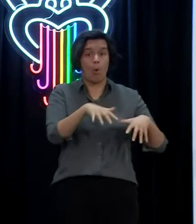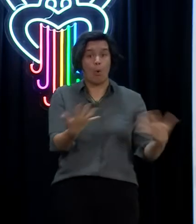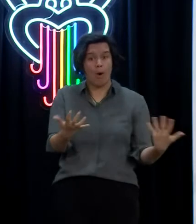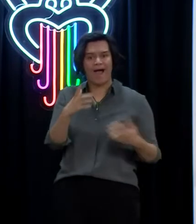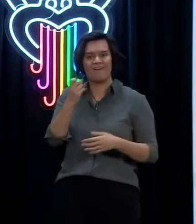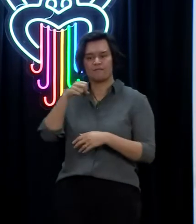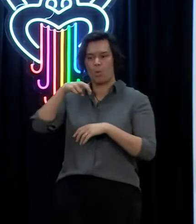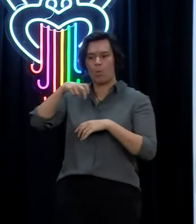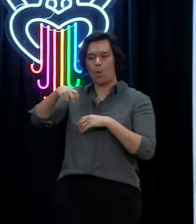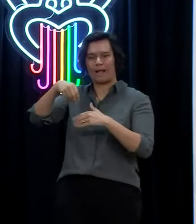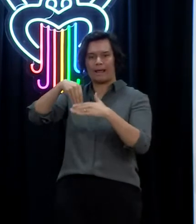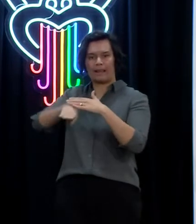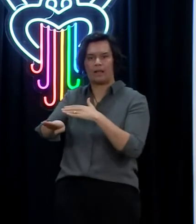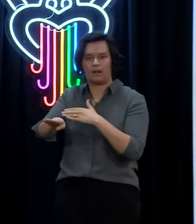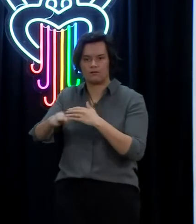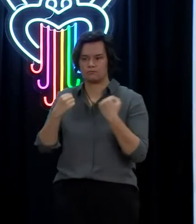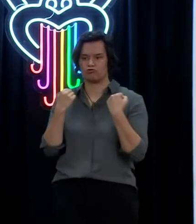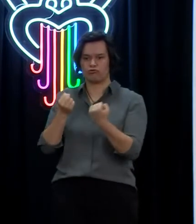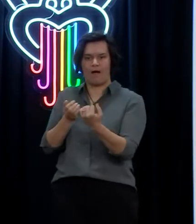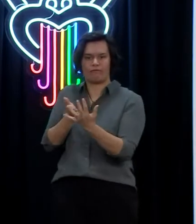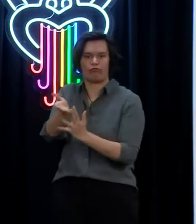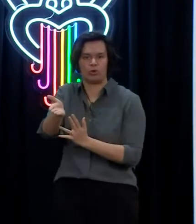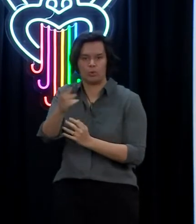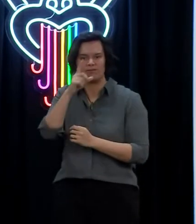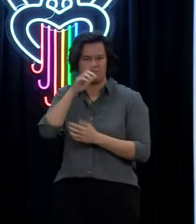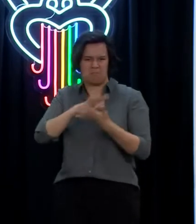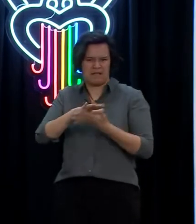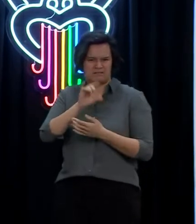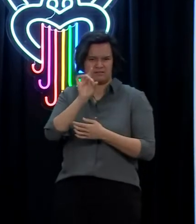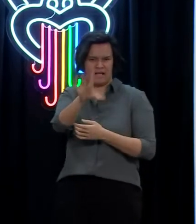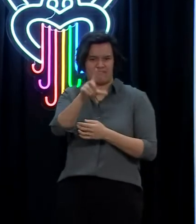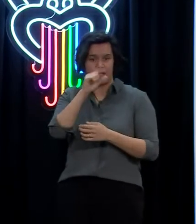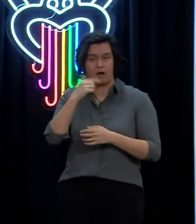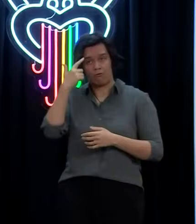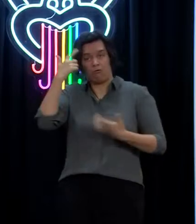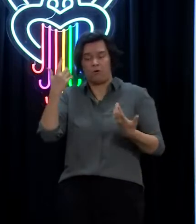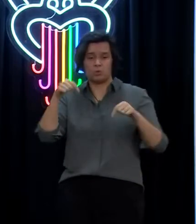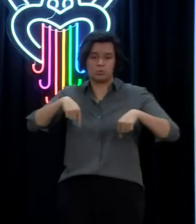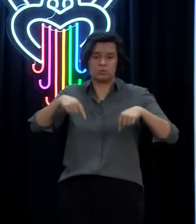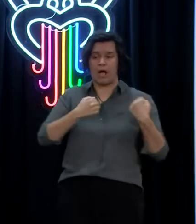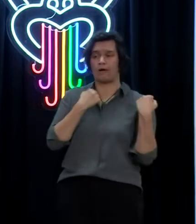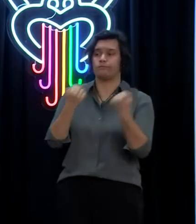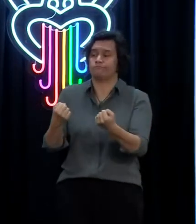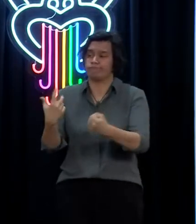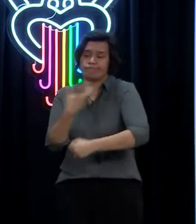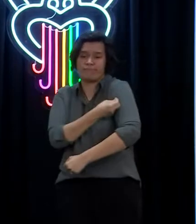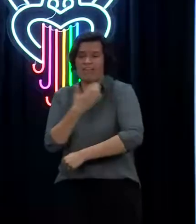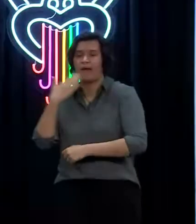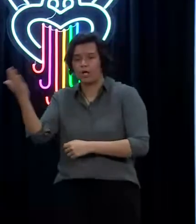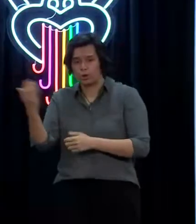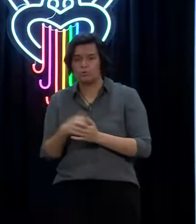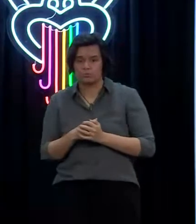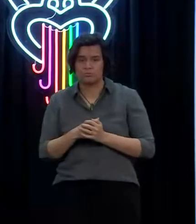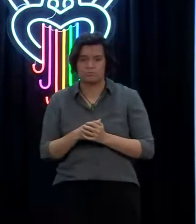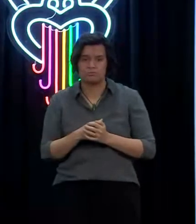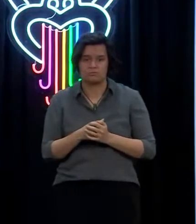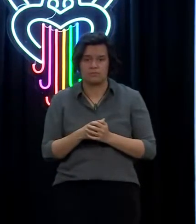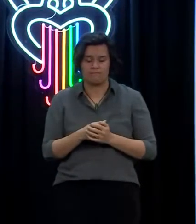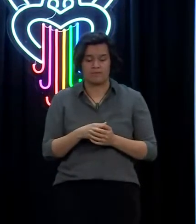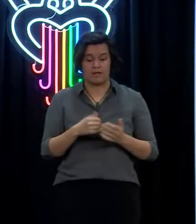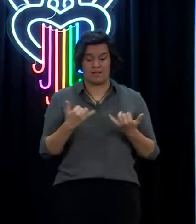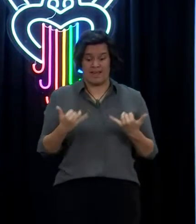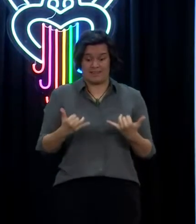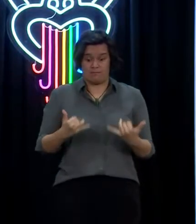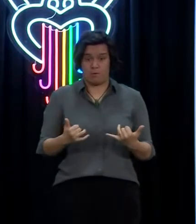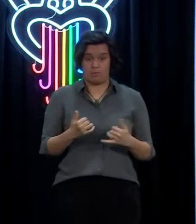that 73% of our eligible population across the country have had their first dose, and with bookings that gets us to